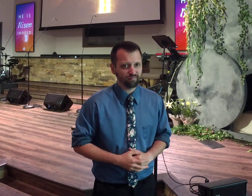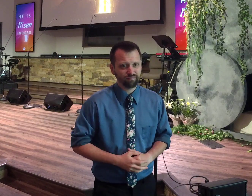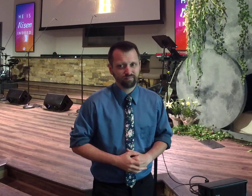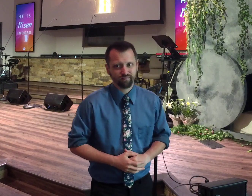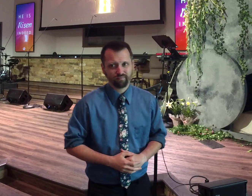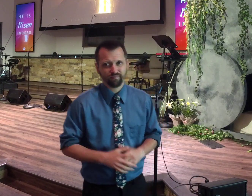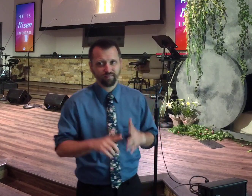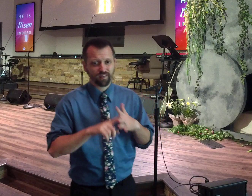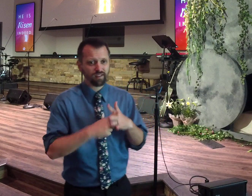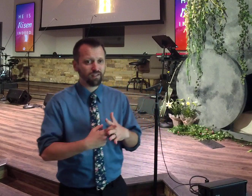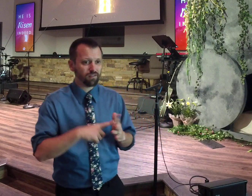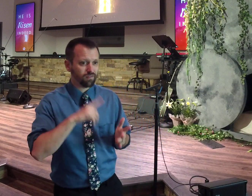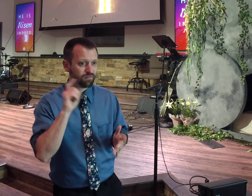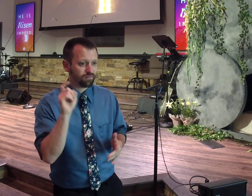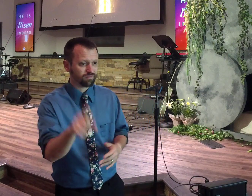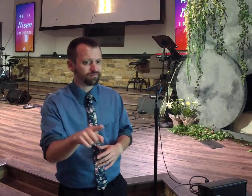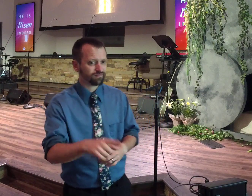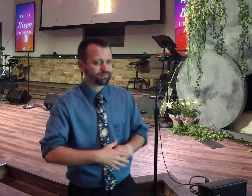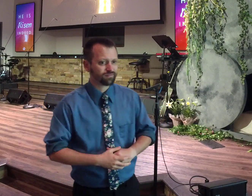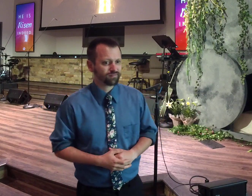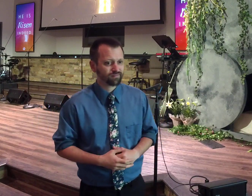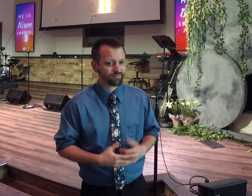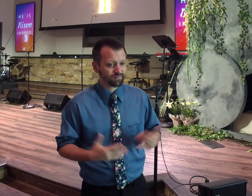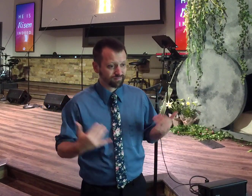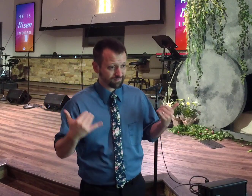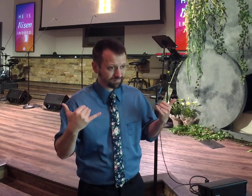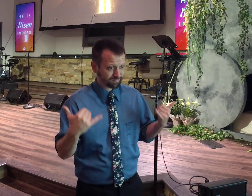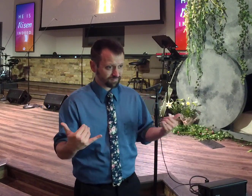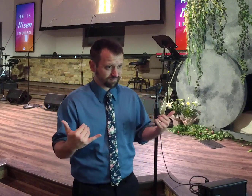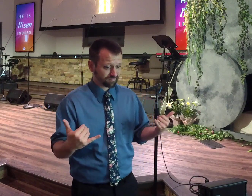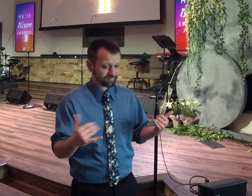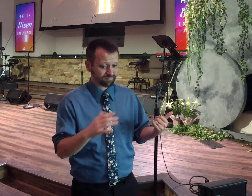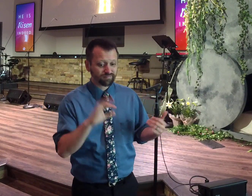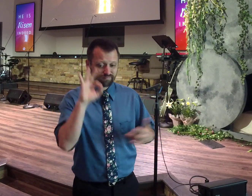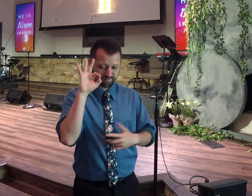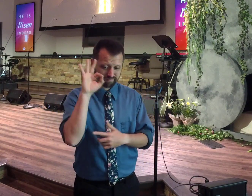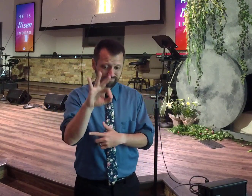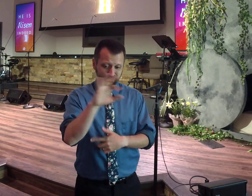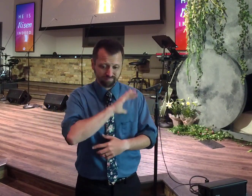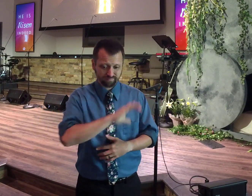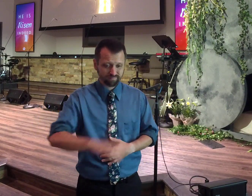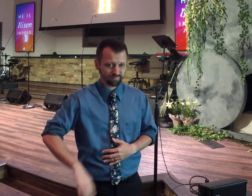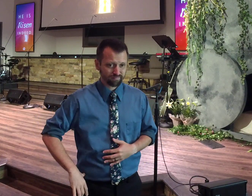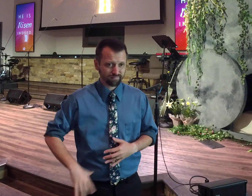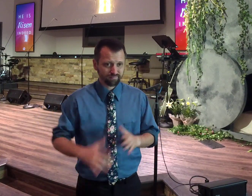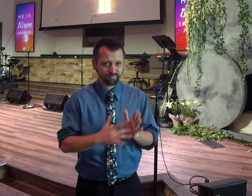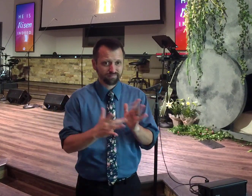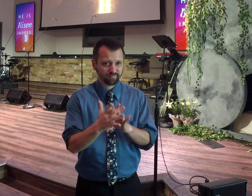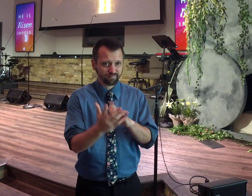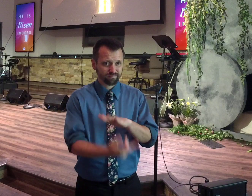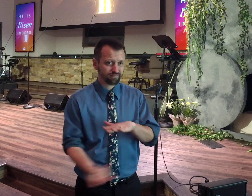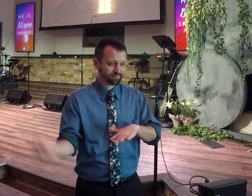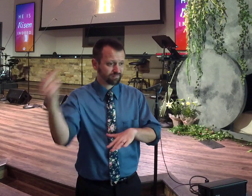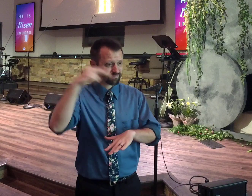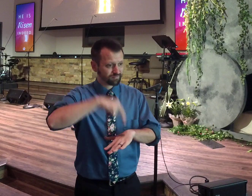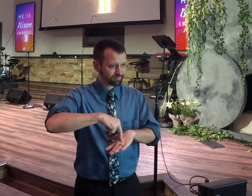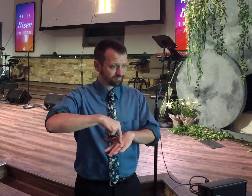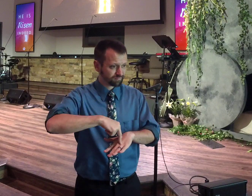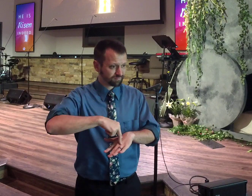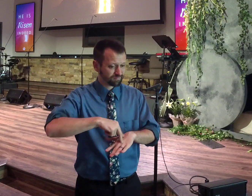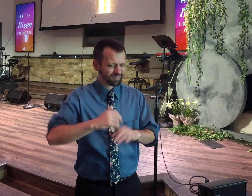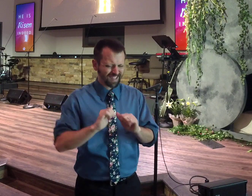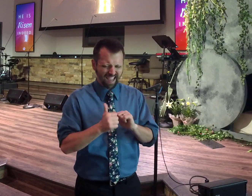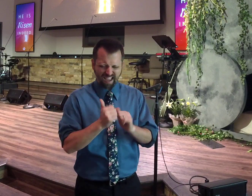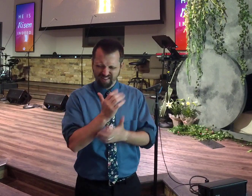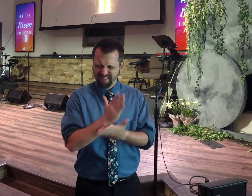off with a question. And he says, now if Christ is preached that he rose from the dead, how can